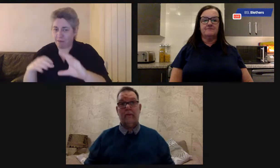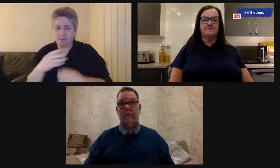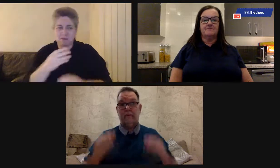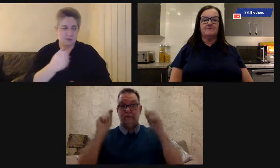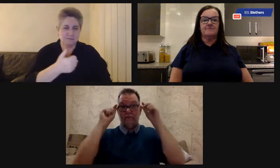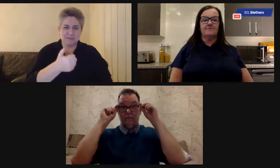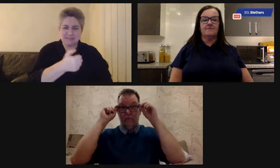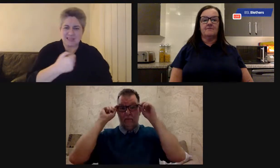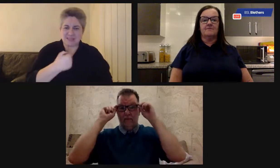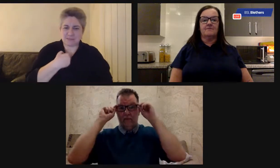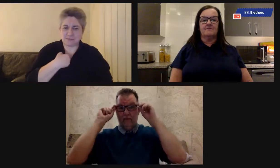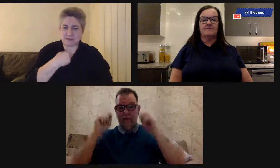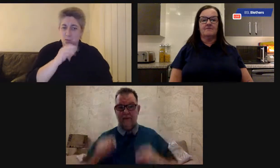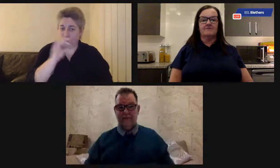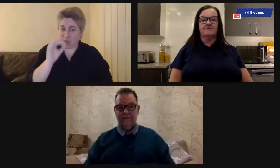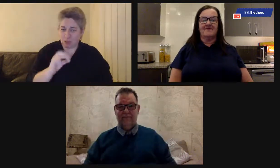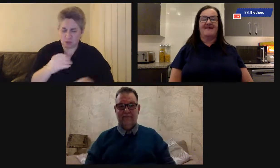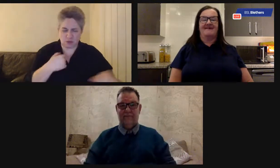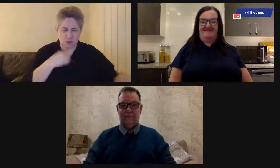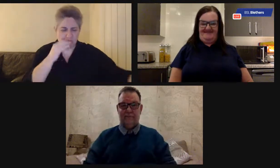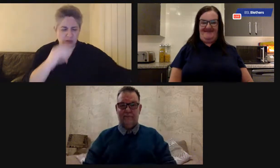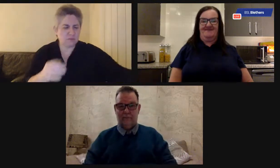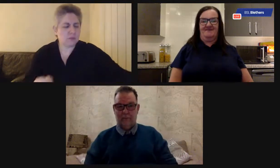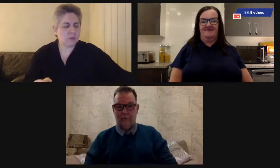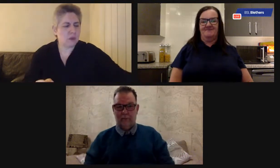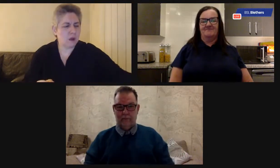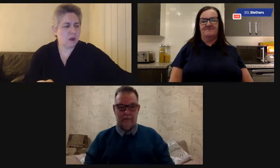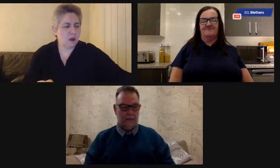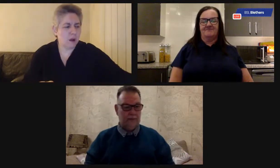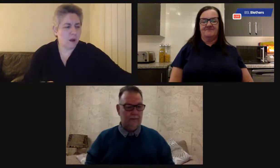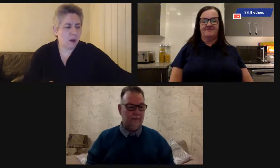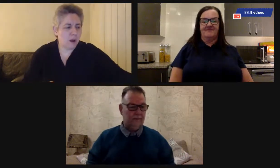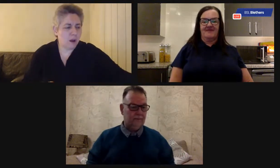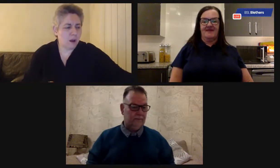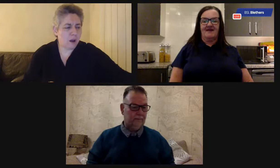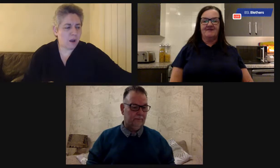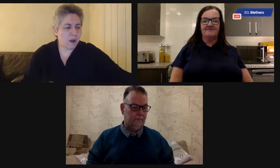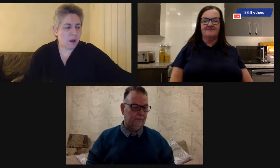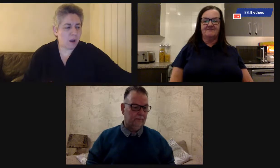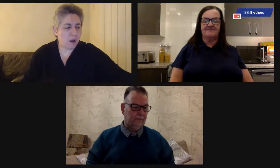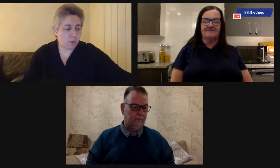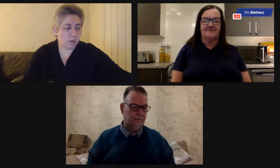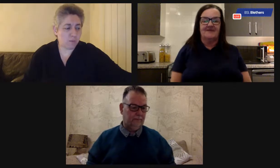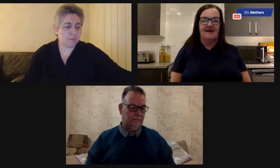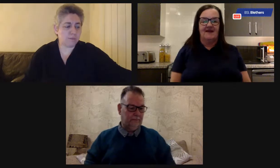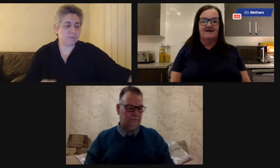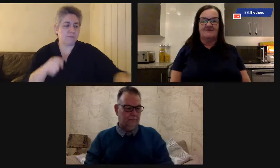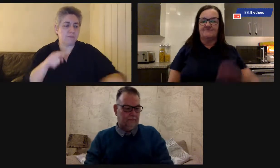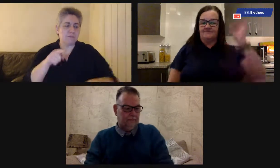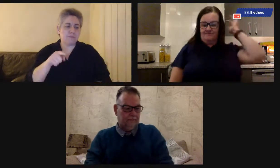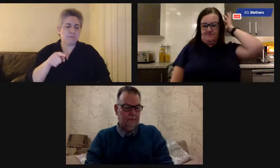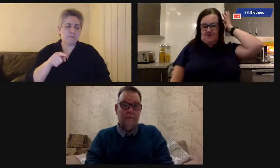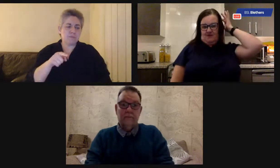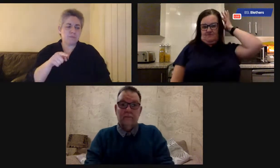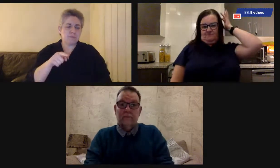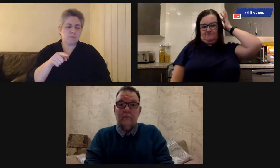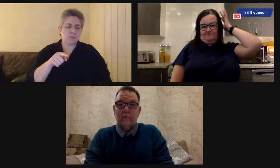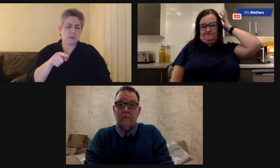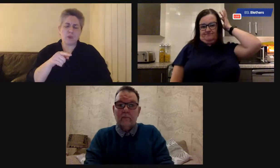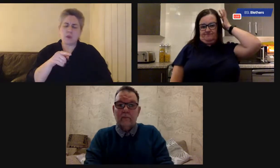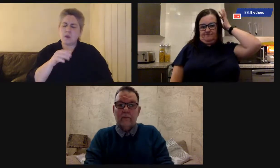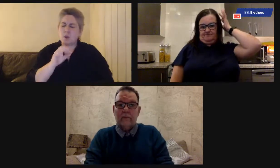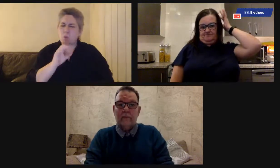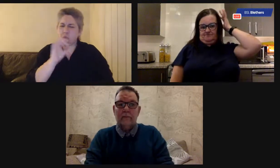well. Uh, so just to let you know, not only have people been actually commenting, but they've